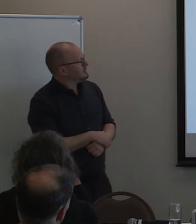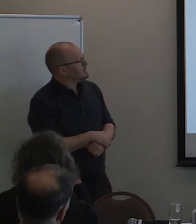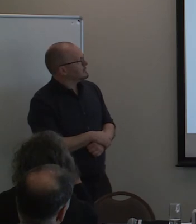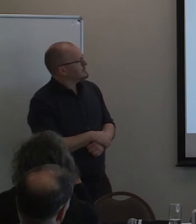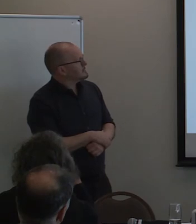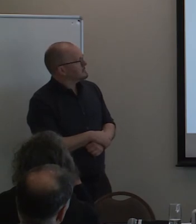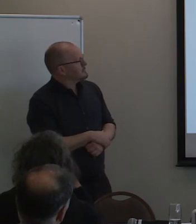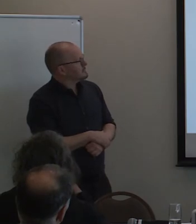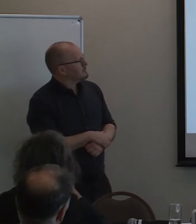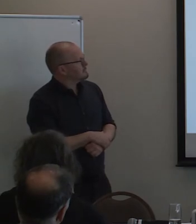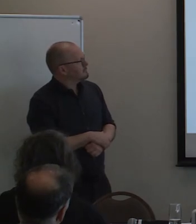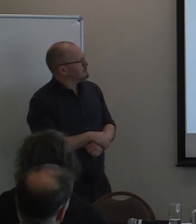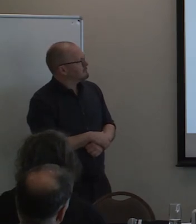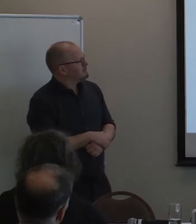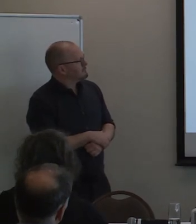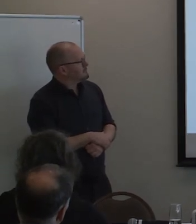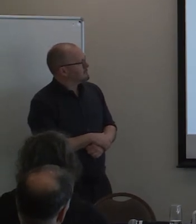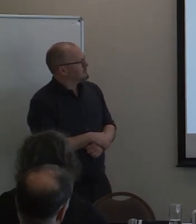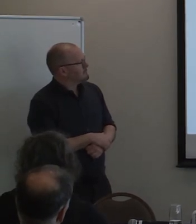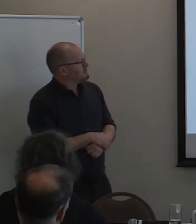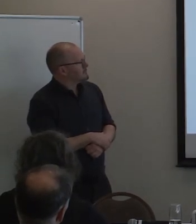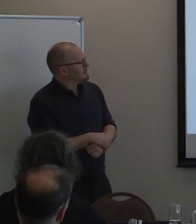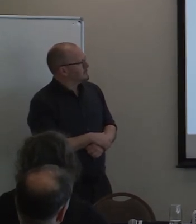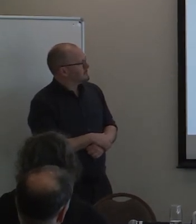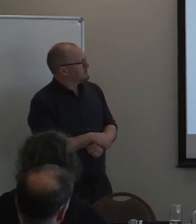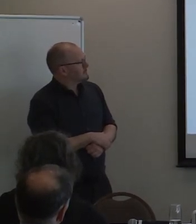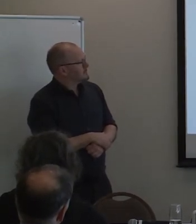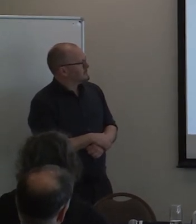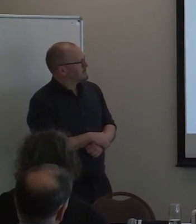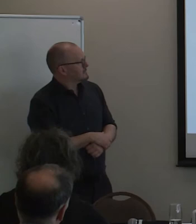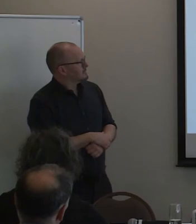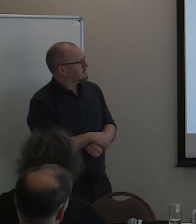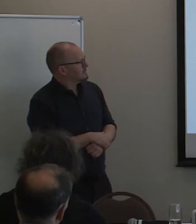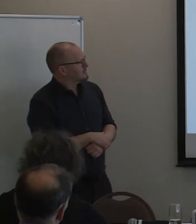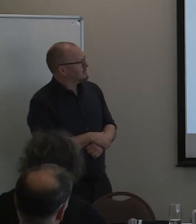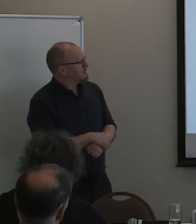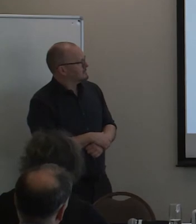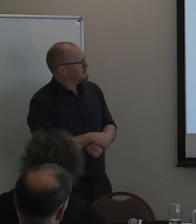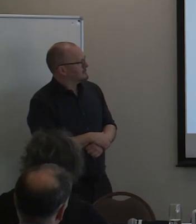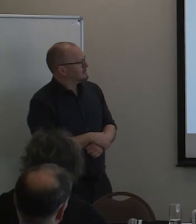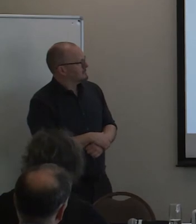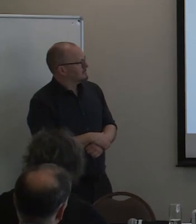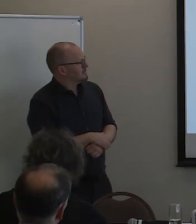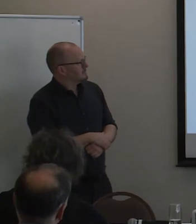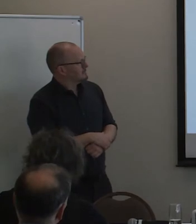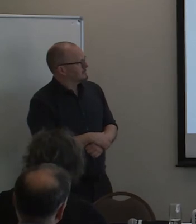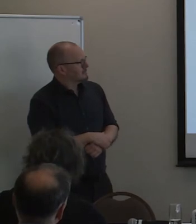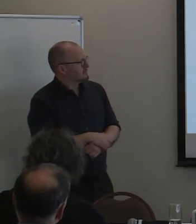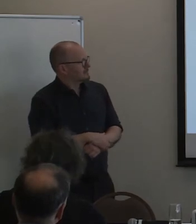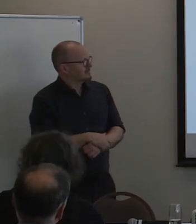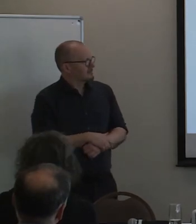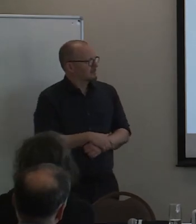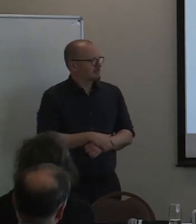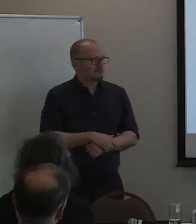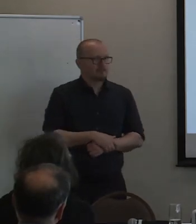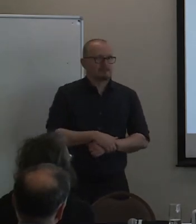cosmologies, which go beyond mere functionality or utility. Therefore, there's no one single technology, but rather multiple